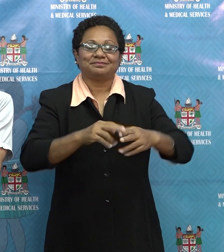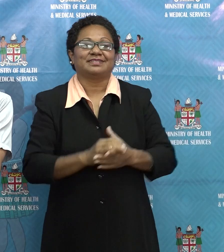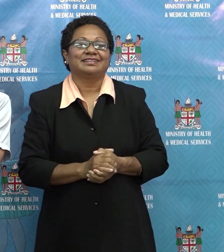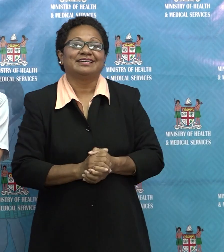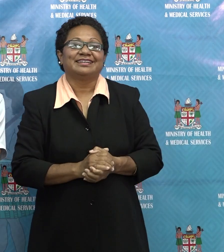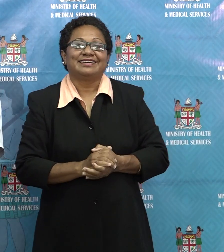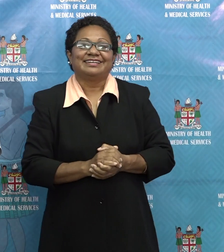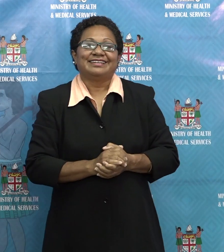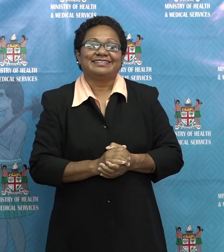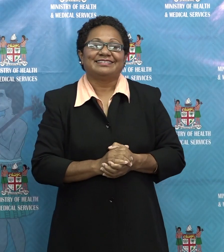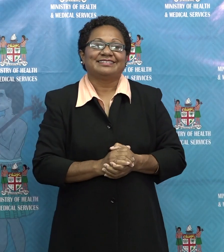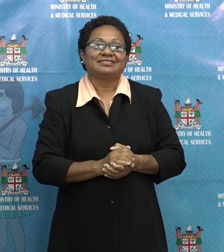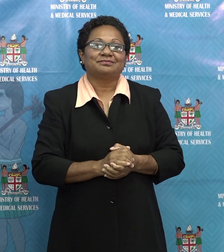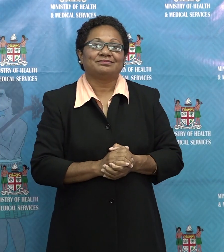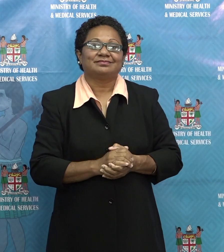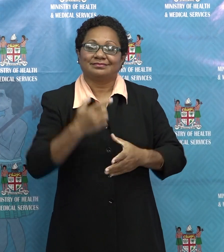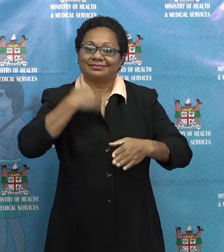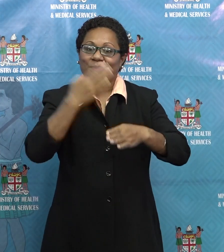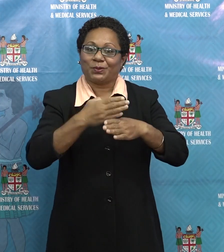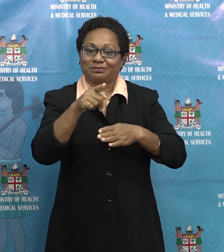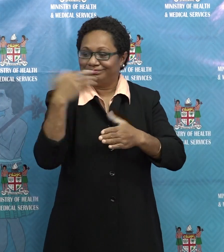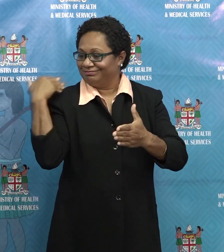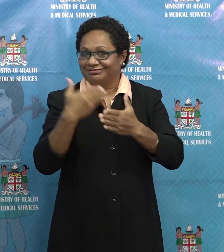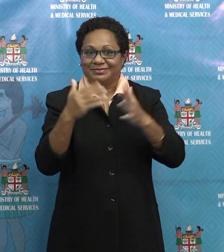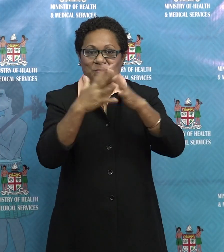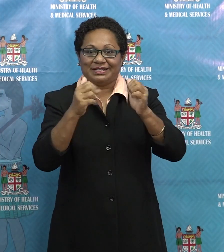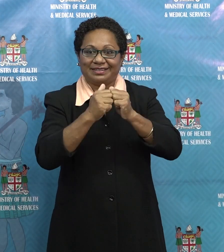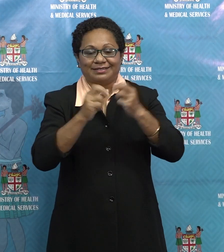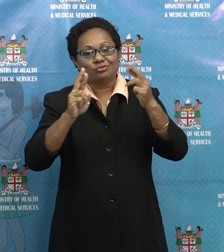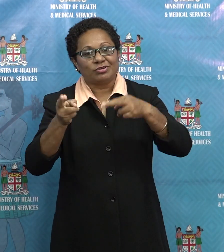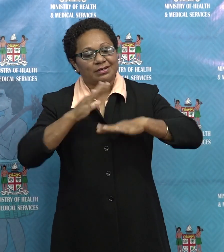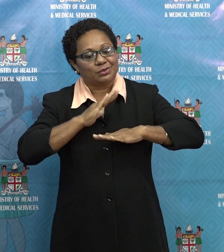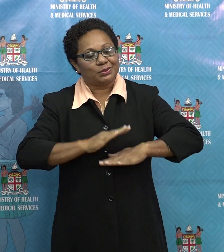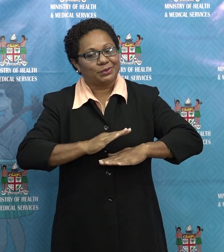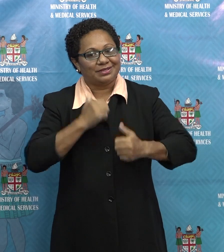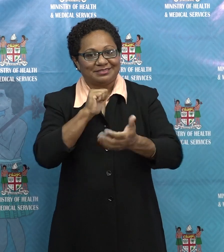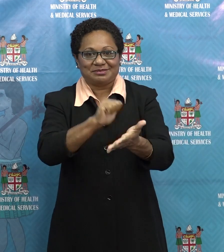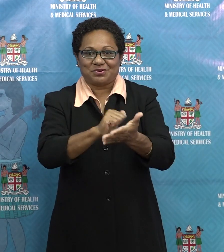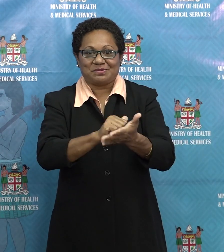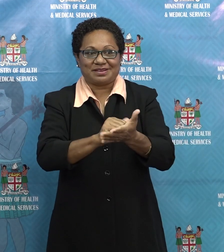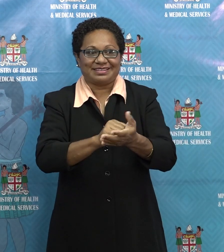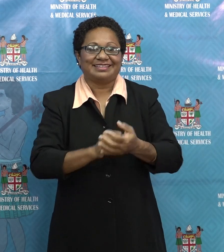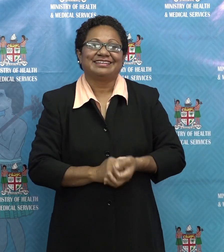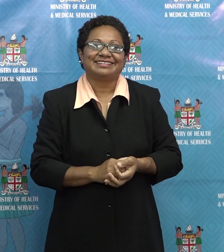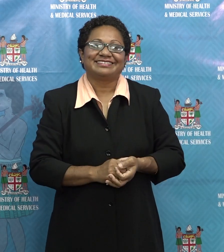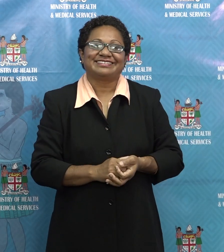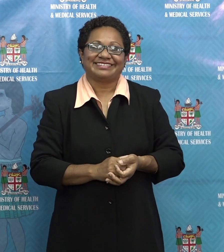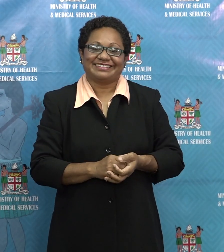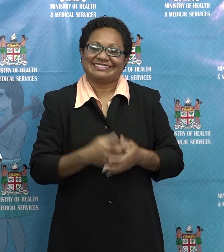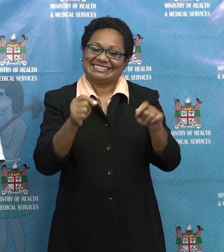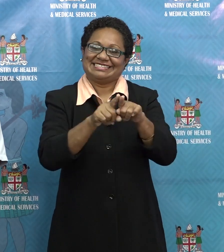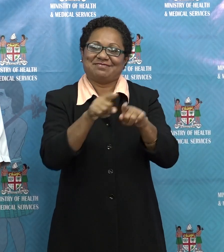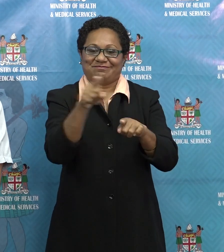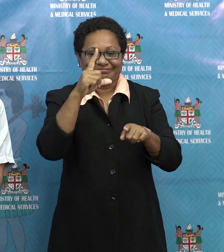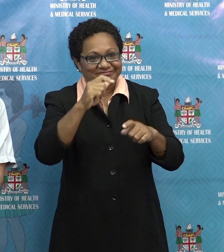I trust that we all had a restful weekend and that we were able to appreciate our mothers, whether it be